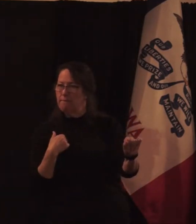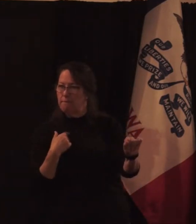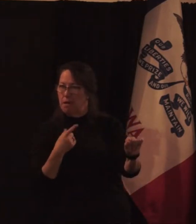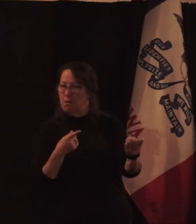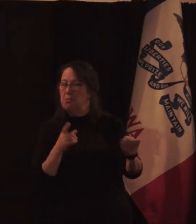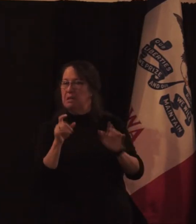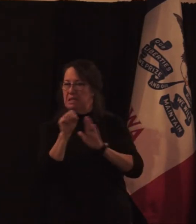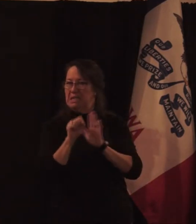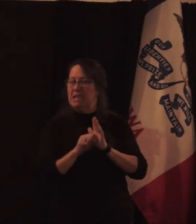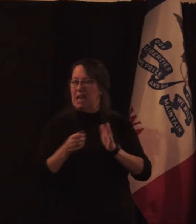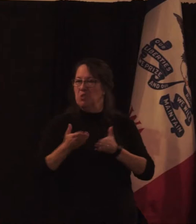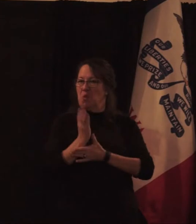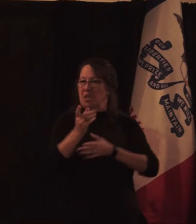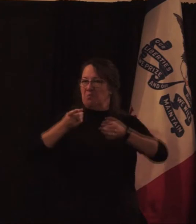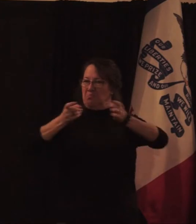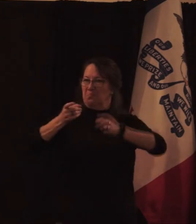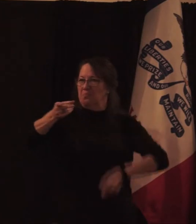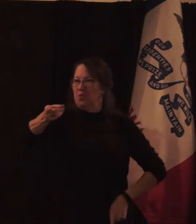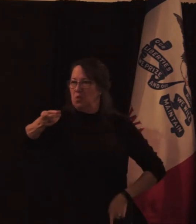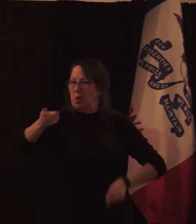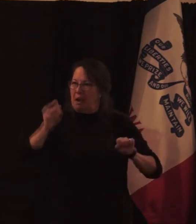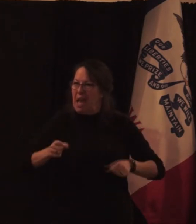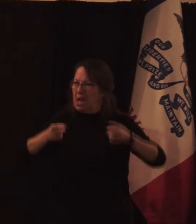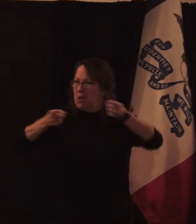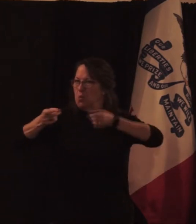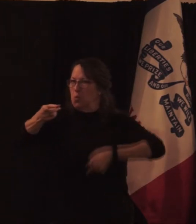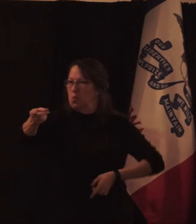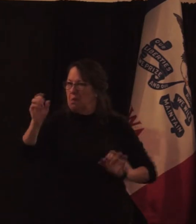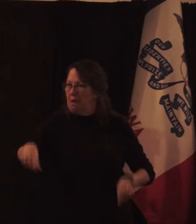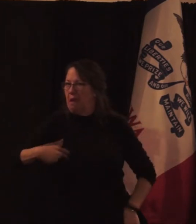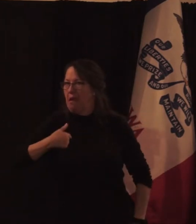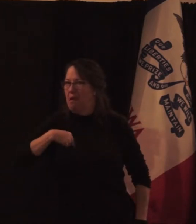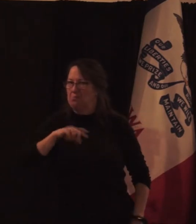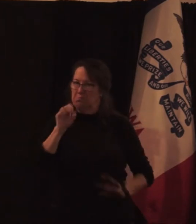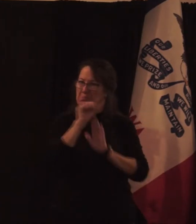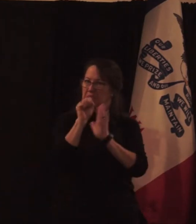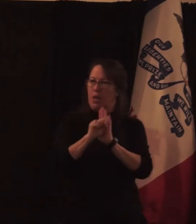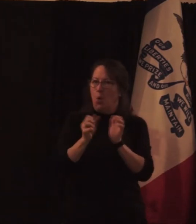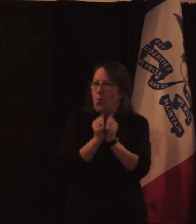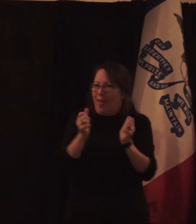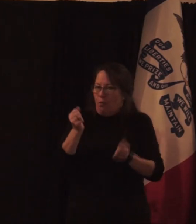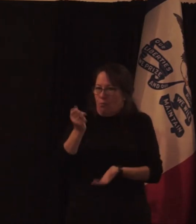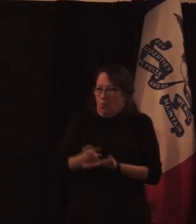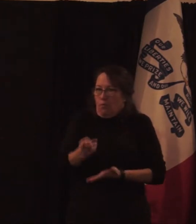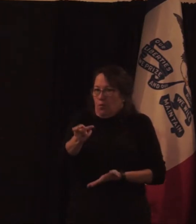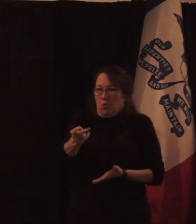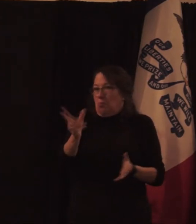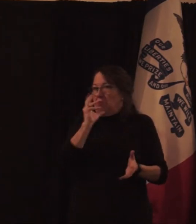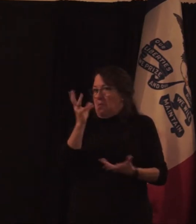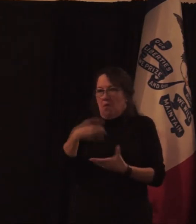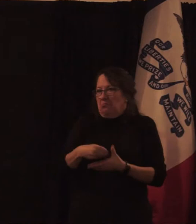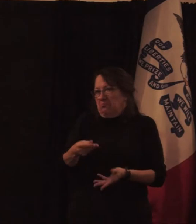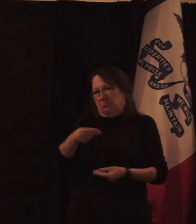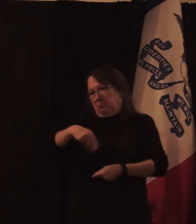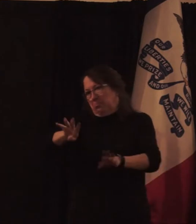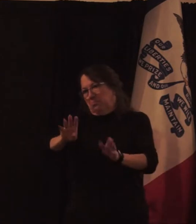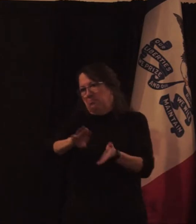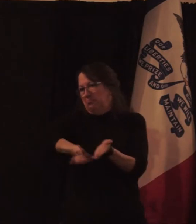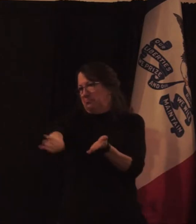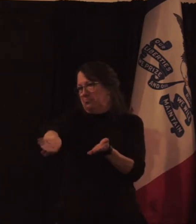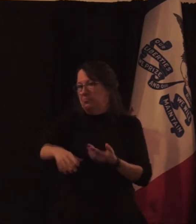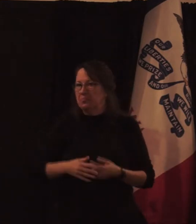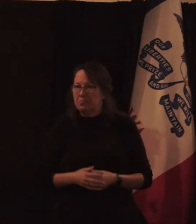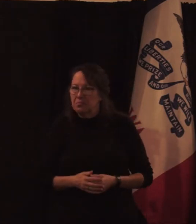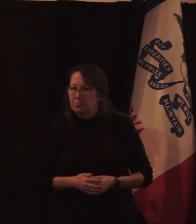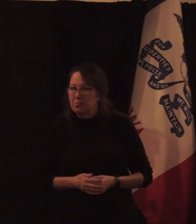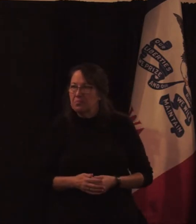then the state has rights to do things to you without your consent. Well,